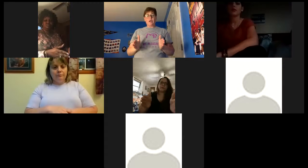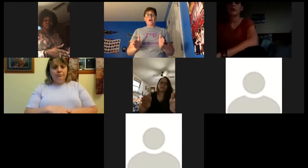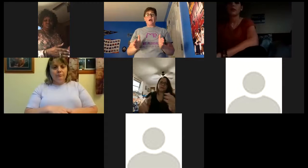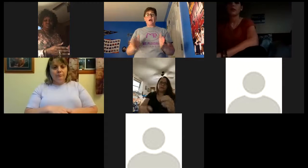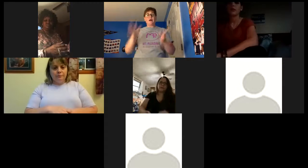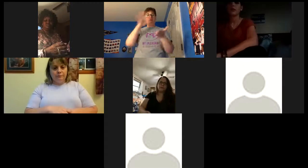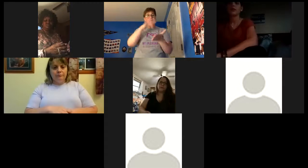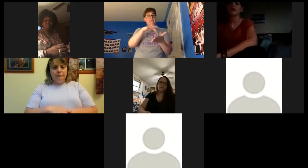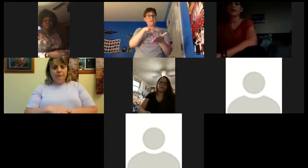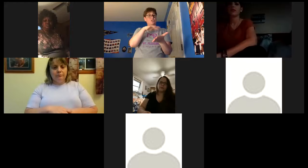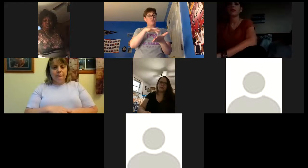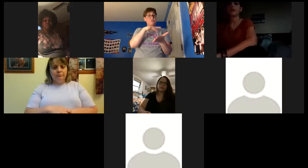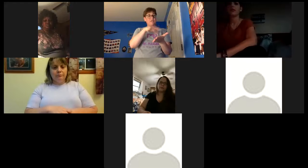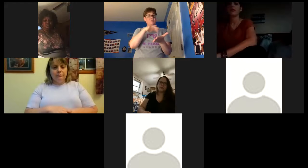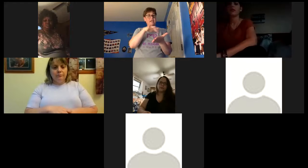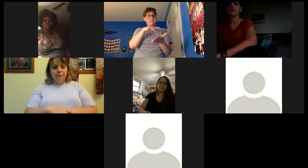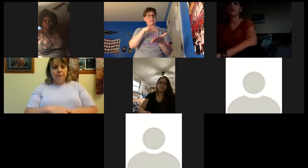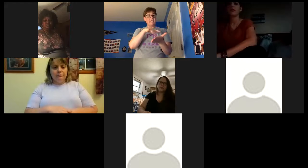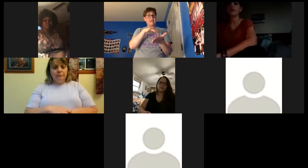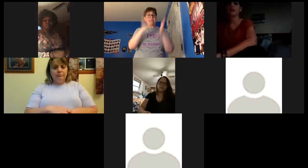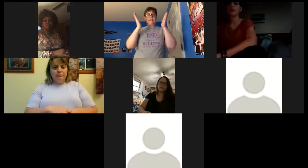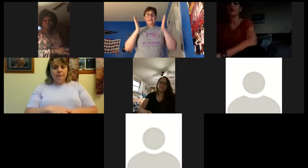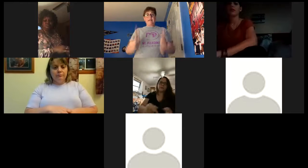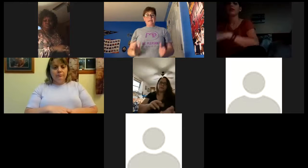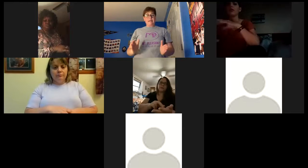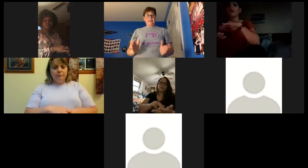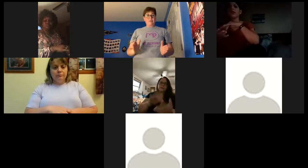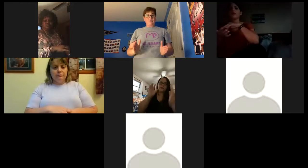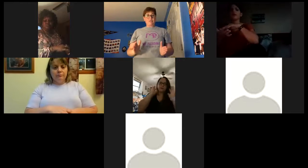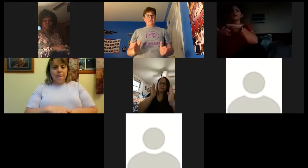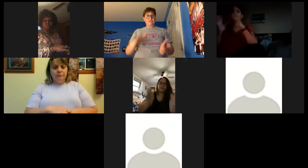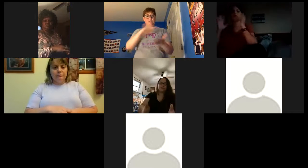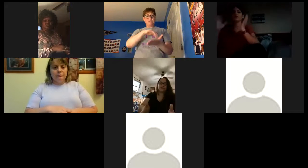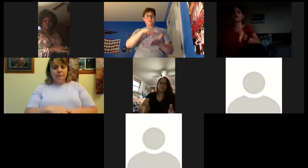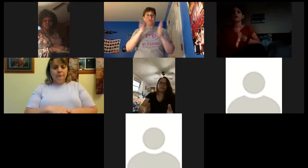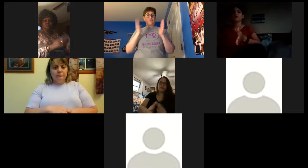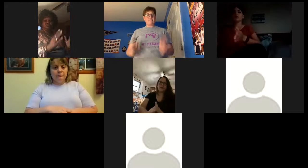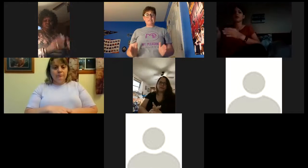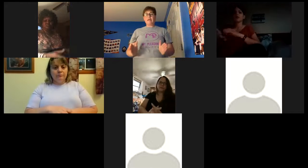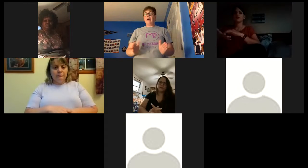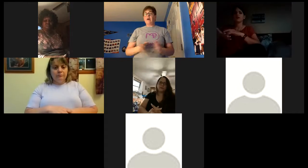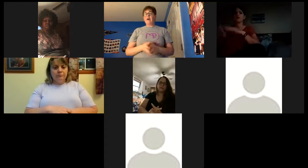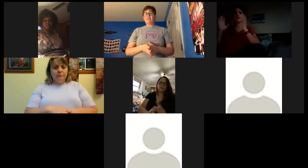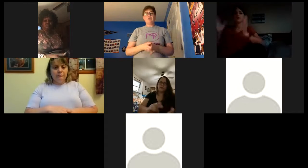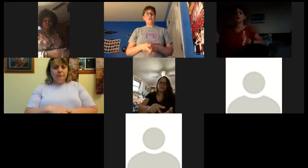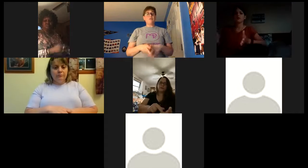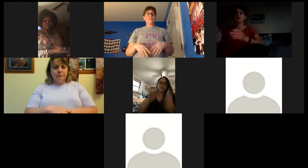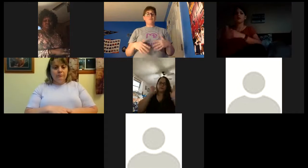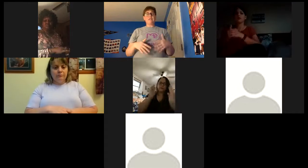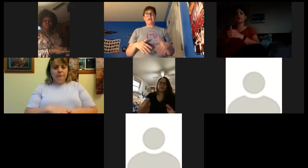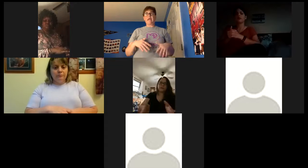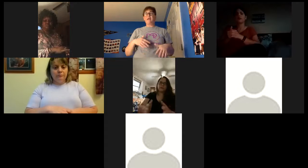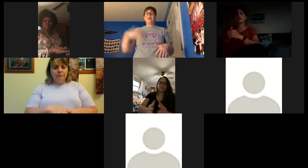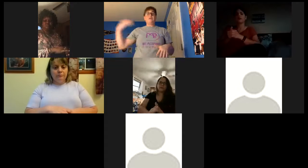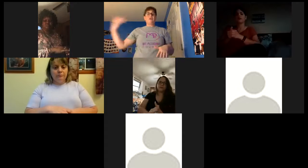teacher, like student, you've got study, and then a person, so a student. All right, so here we just